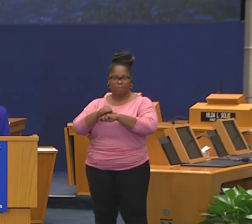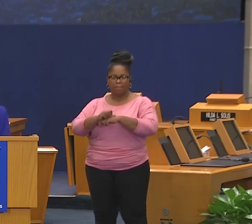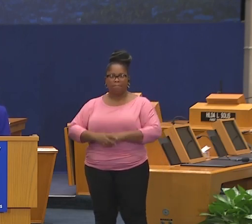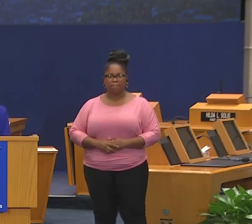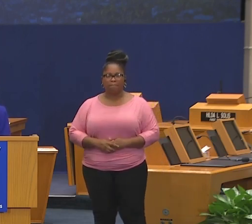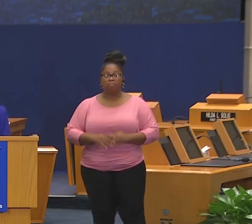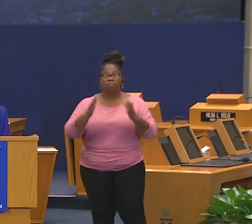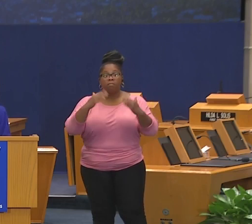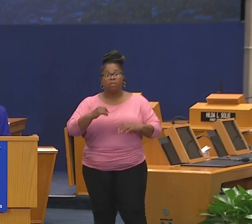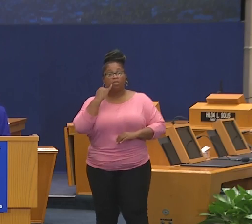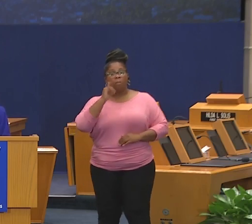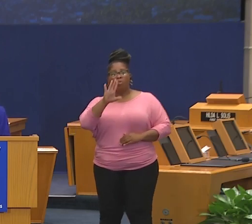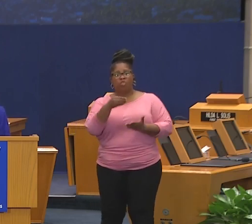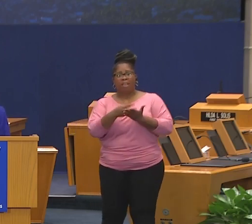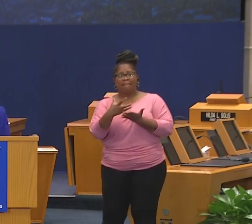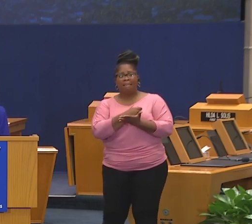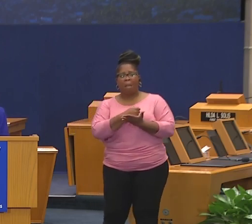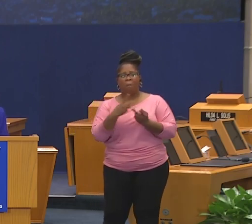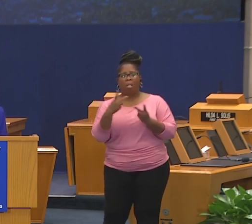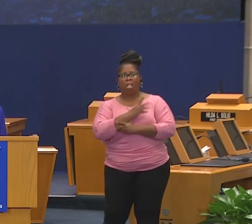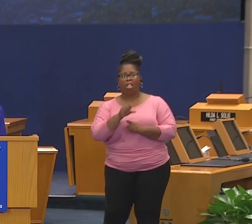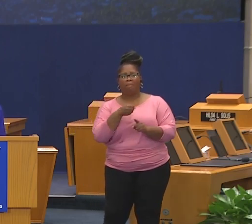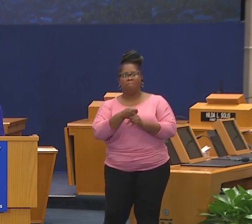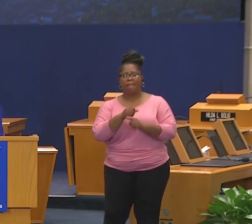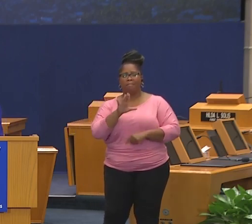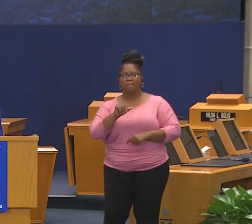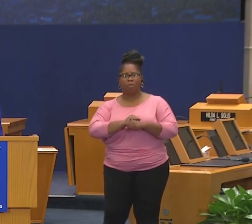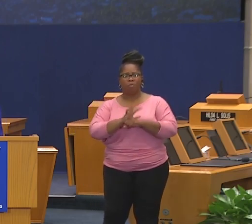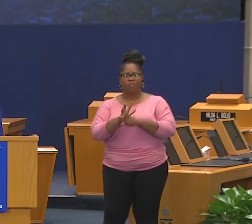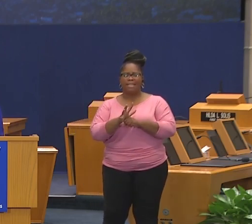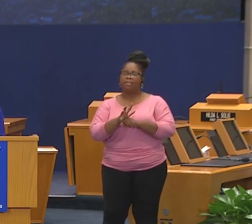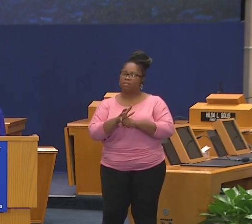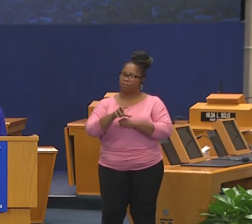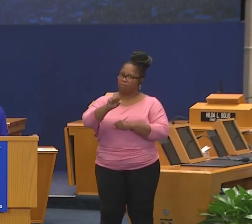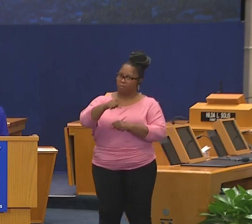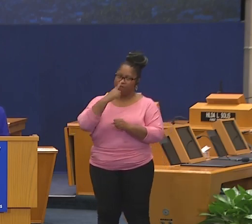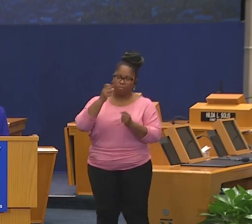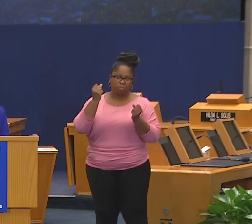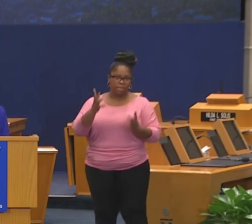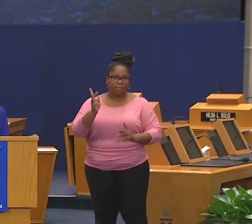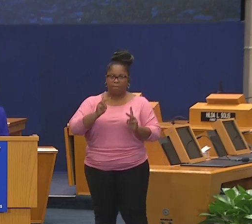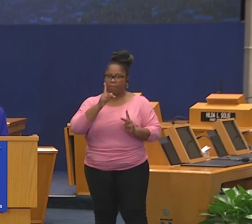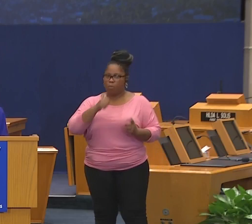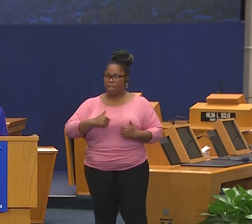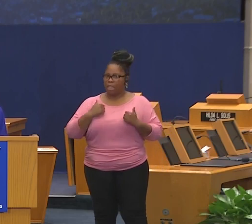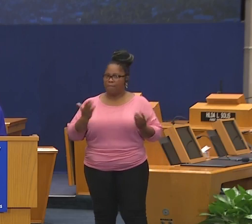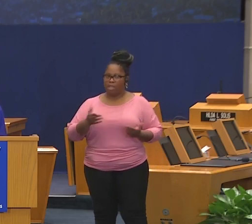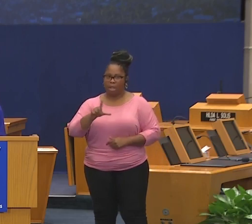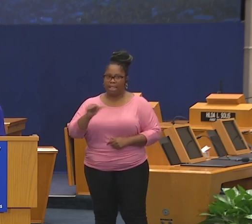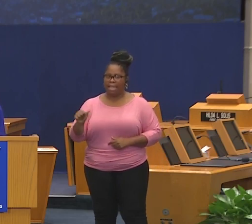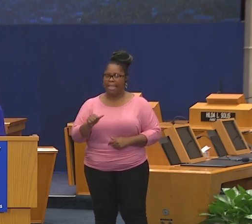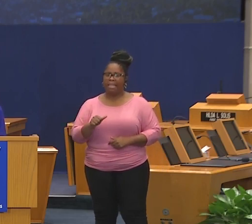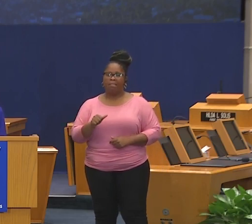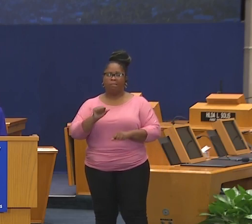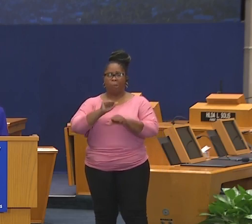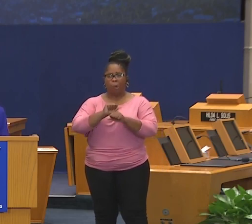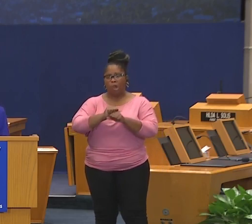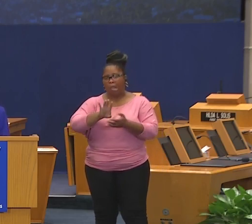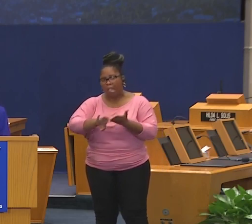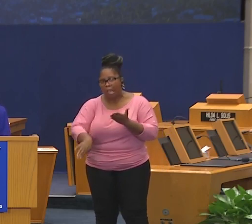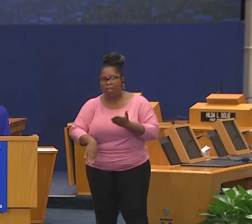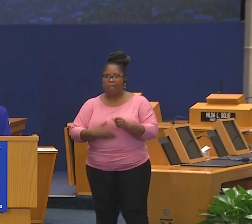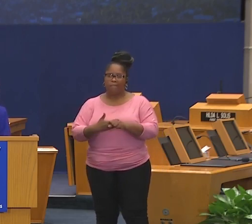affected by the COVID-19 pandemic, and we know for so many residents here in the county, they have lost work and maybe even